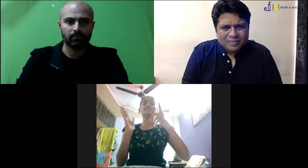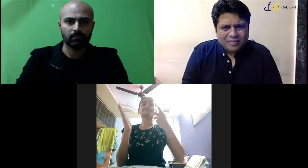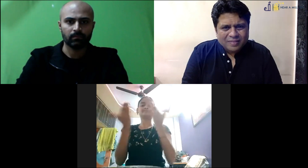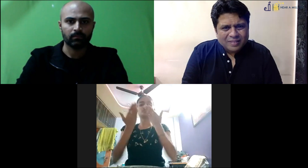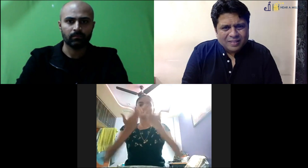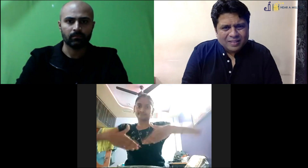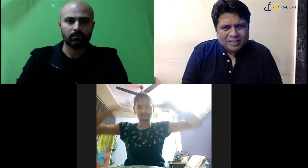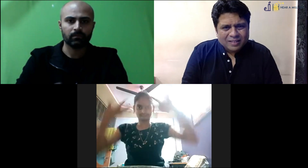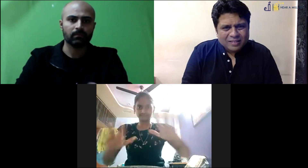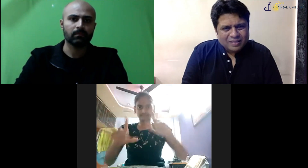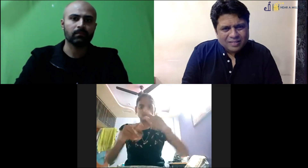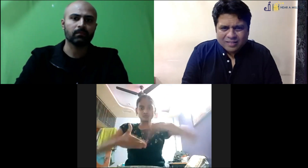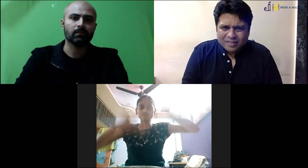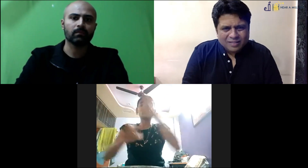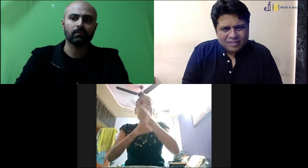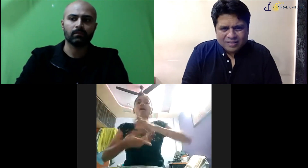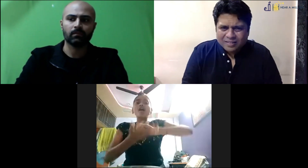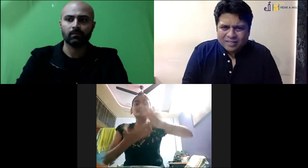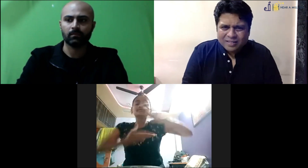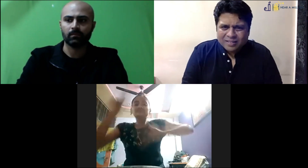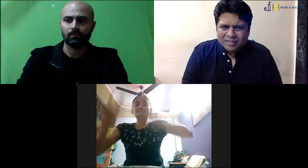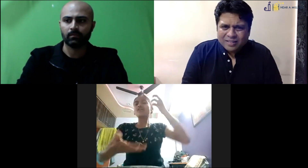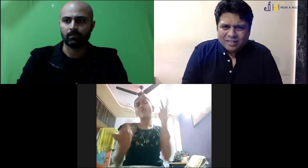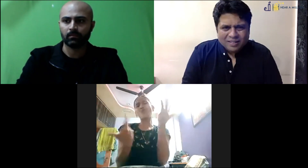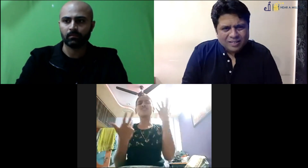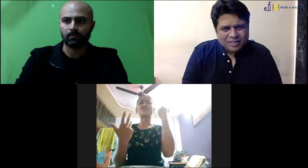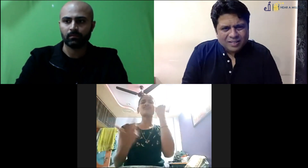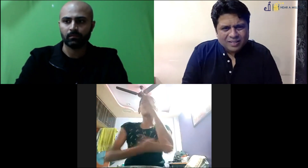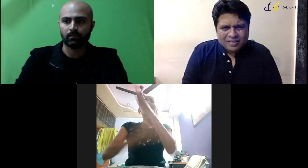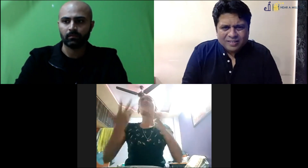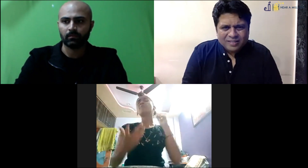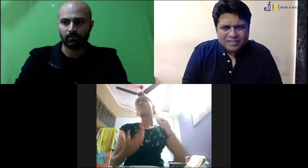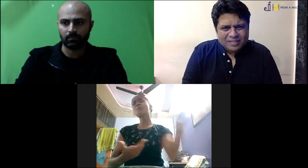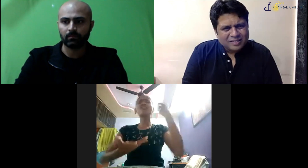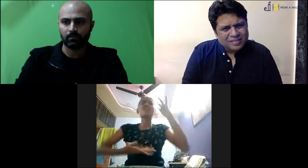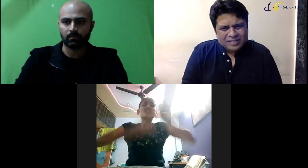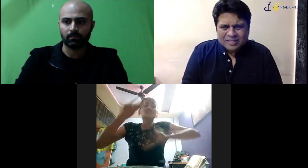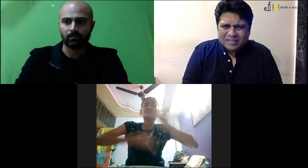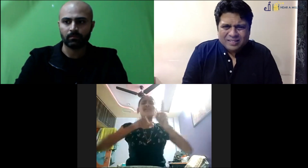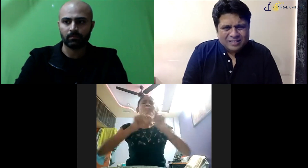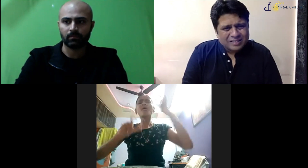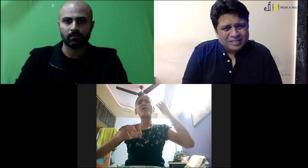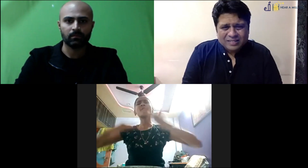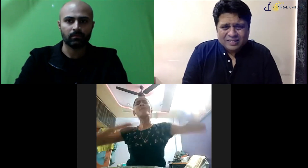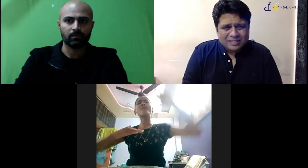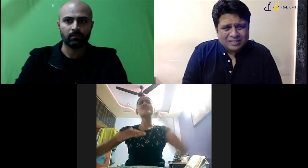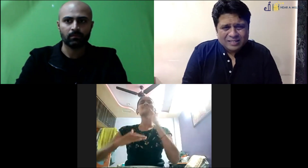am imagining it is like, all the deaf people who have done their education or hearing or